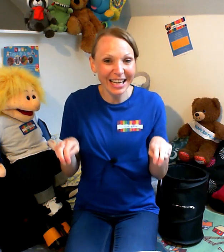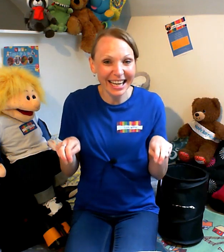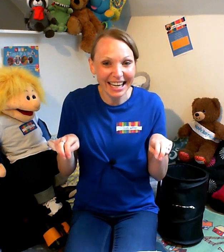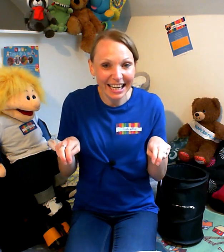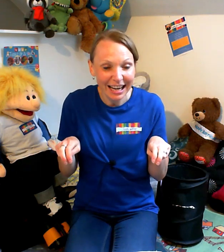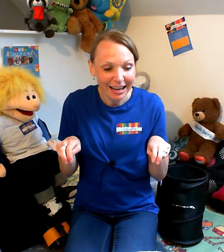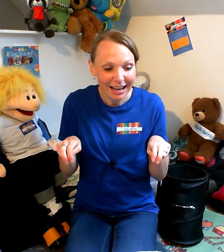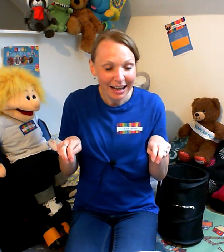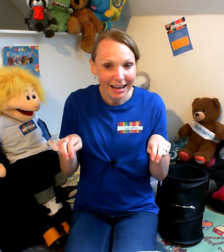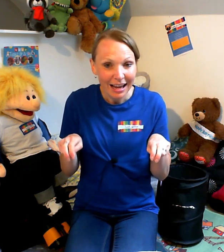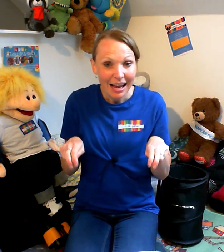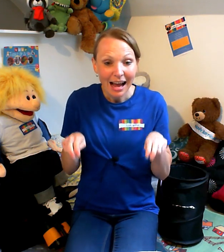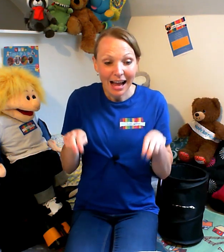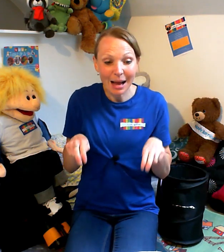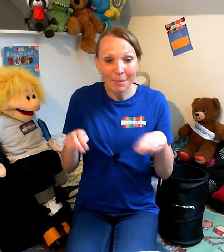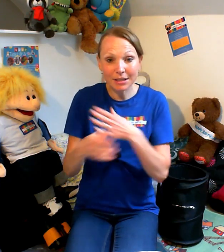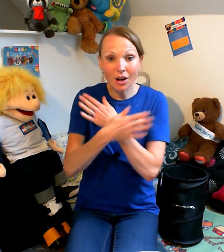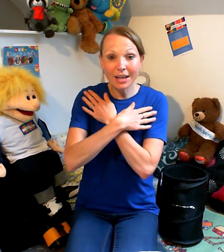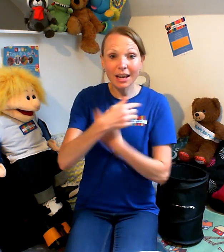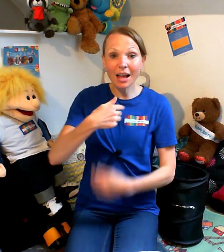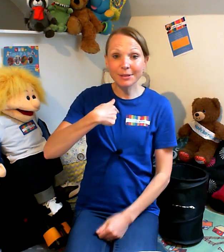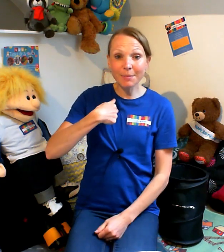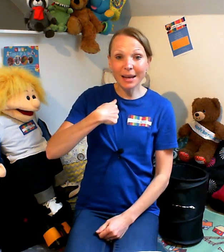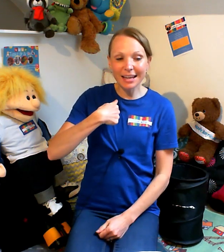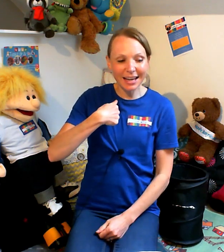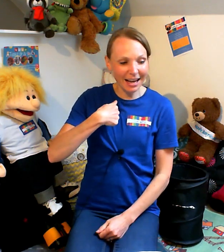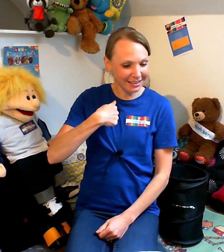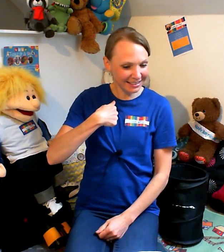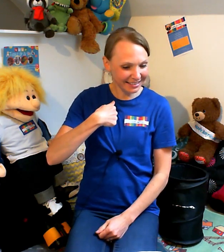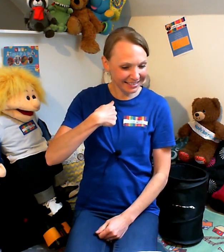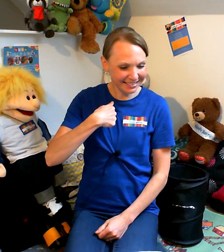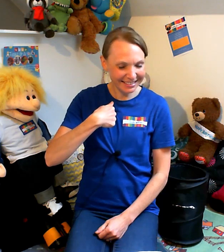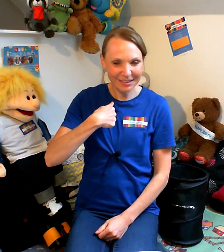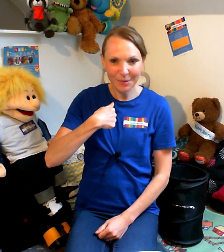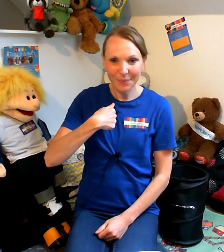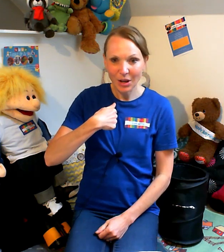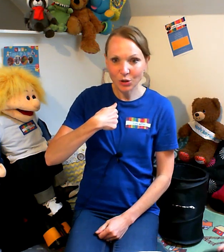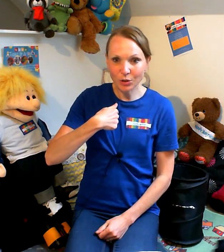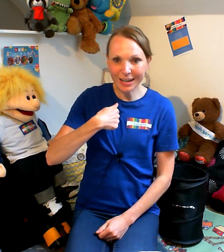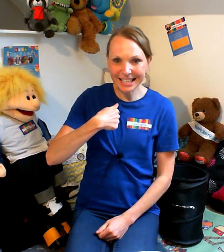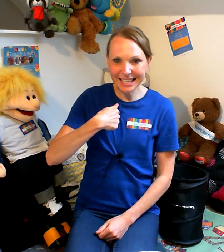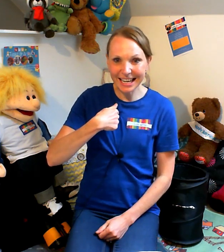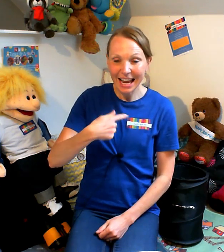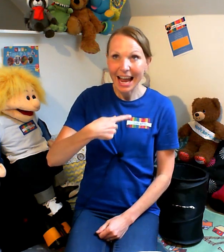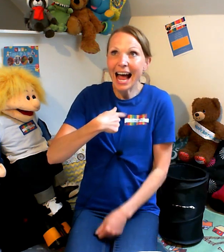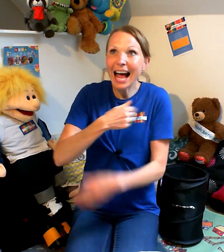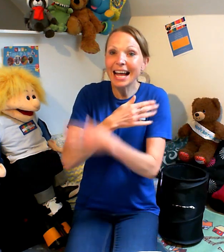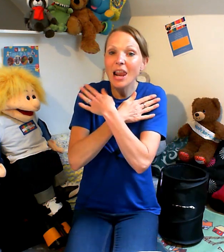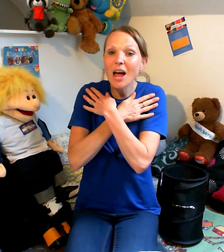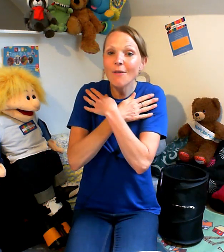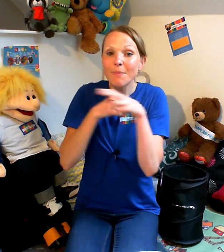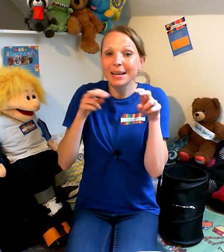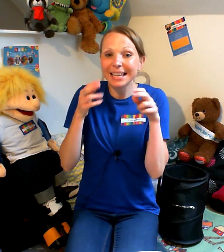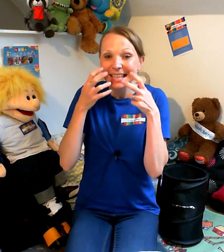love my doggy. And my doggy loves me. My doggy loves me. Should we do kitty? I love my kitty. I